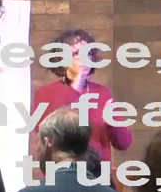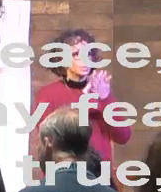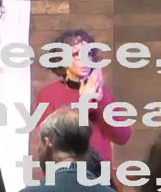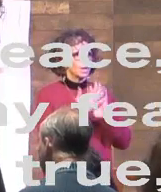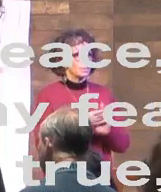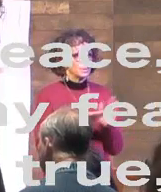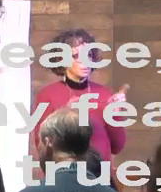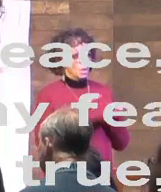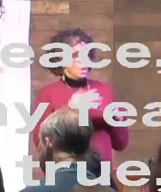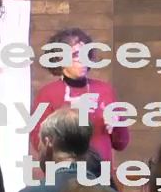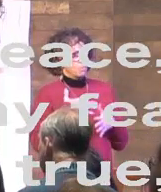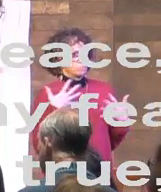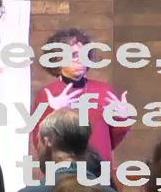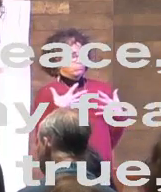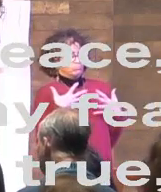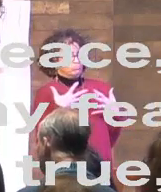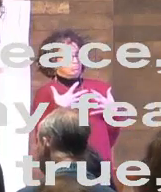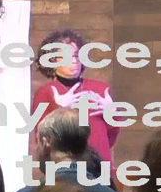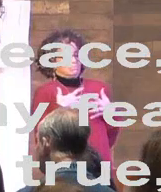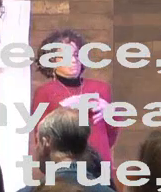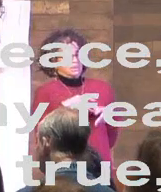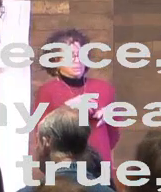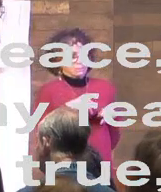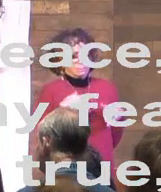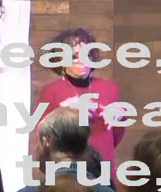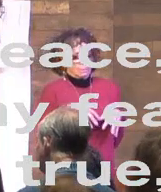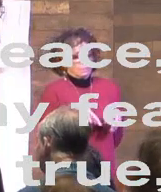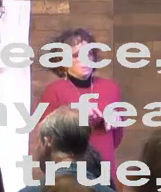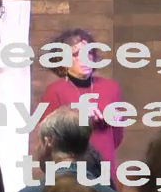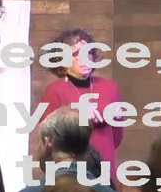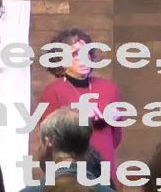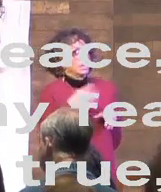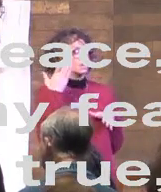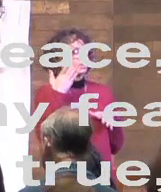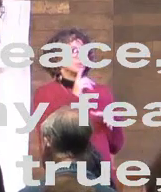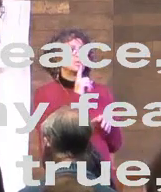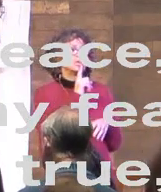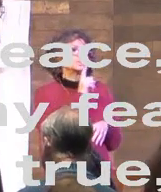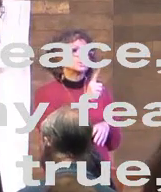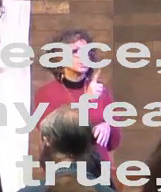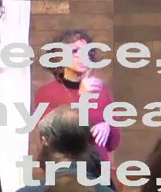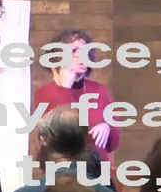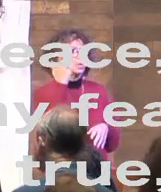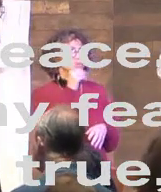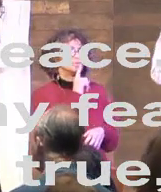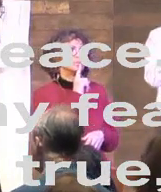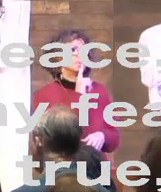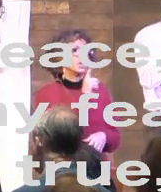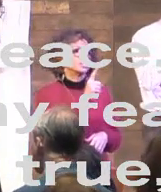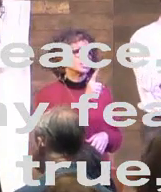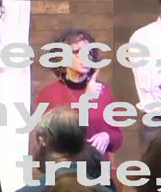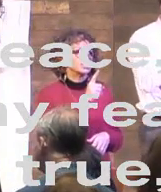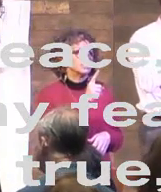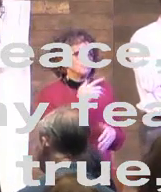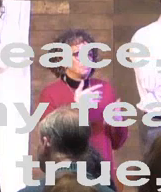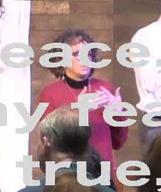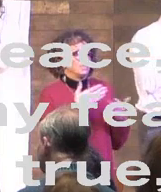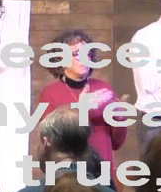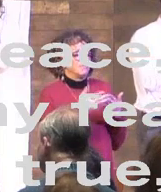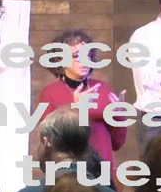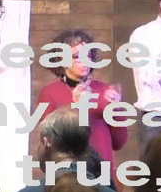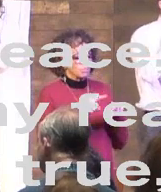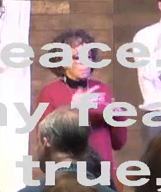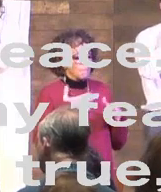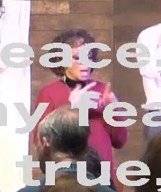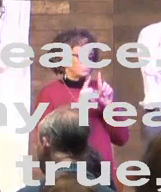You are peace, when my fear is crippling. You are true,